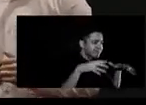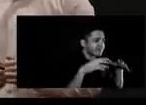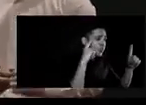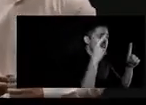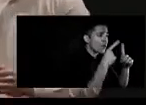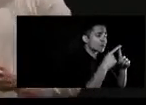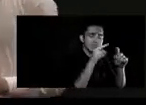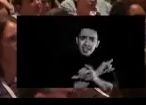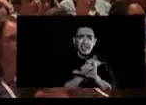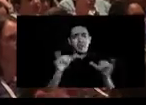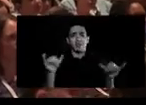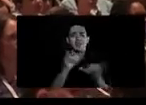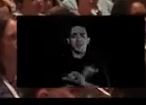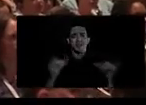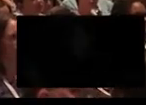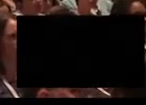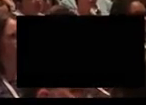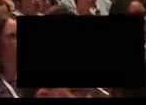greatness.